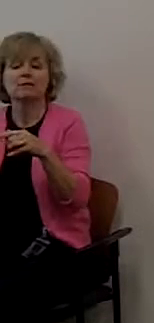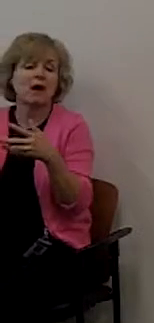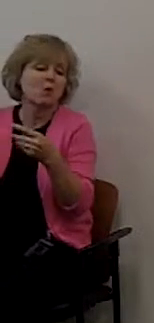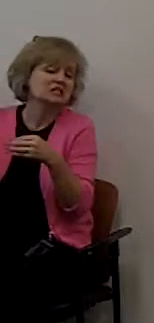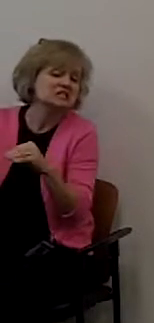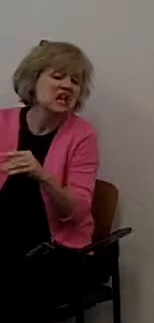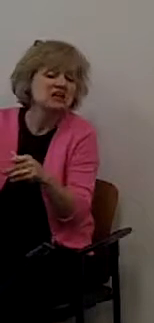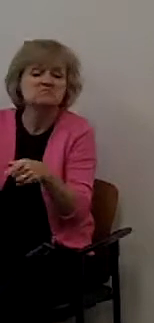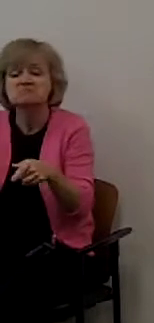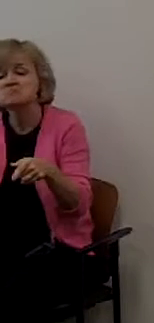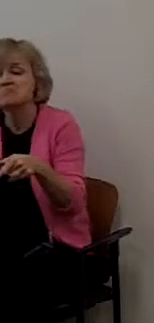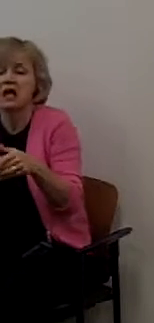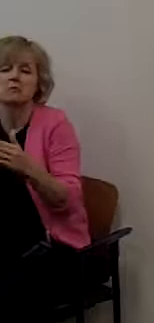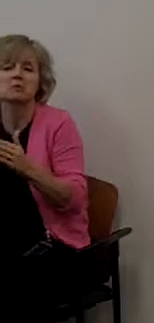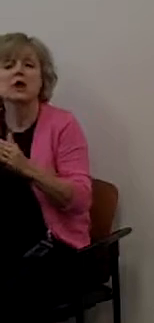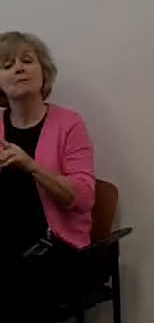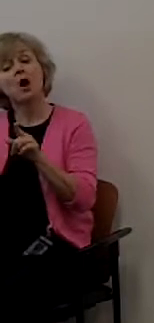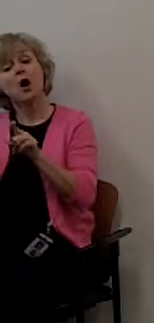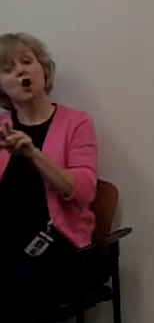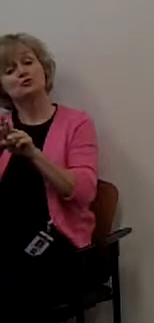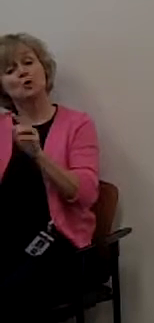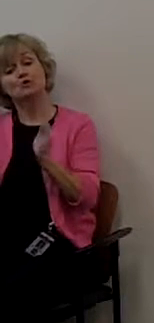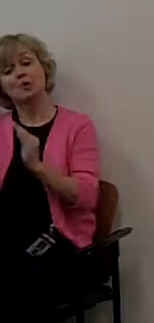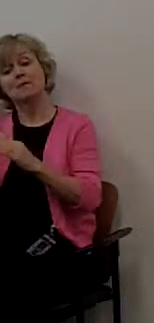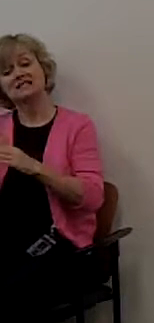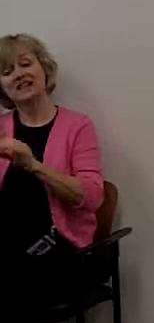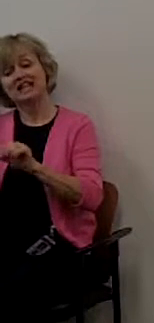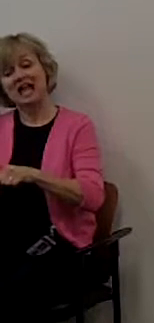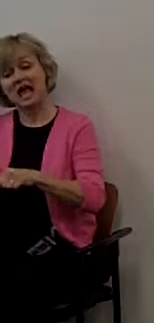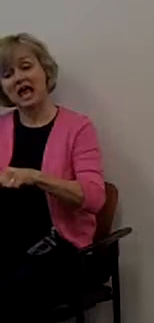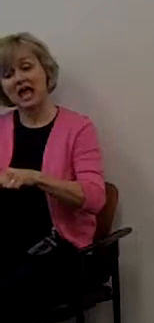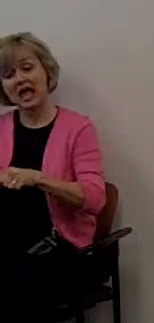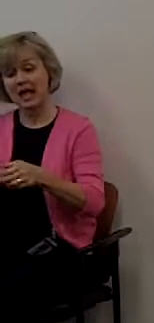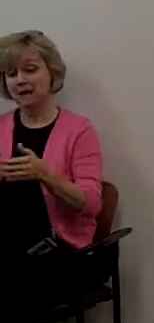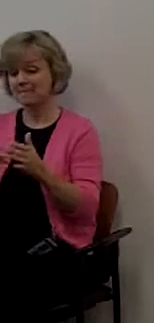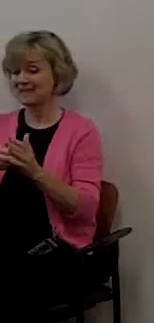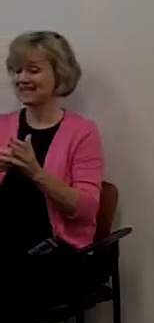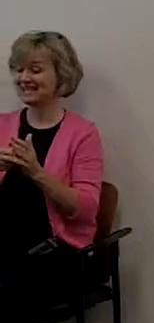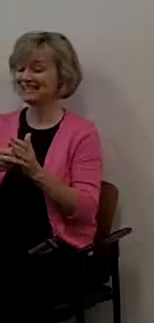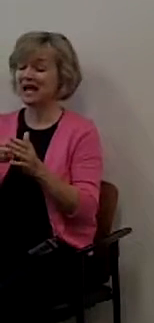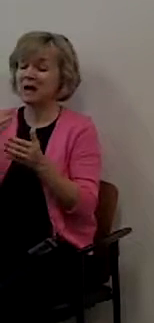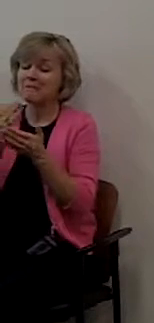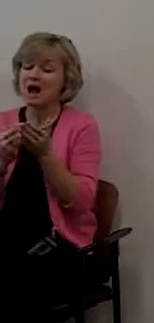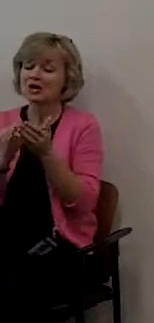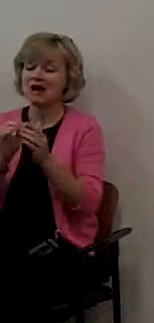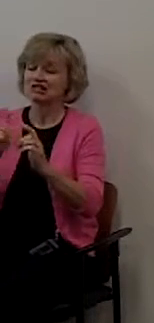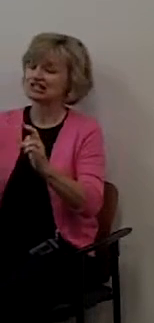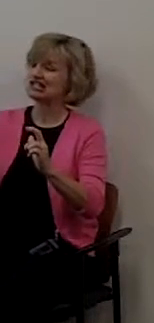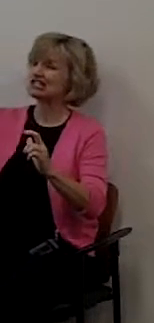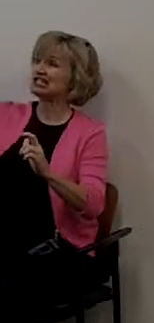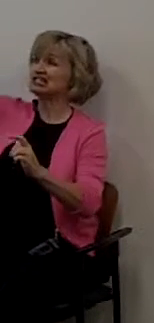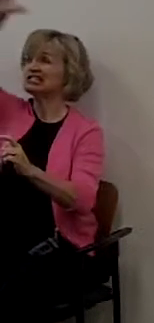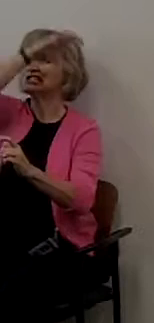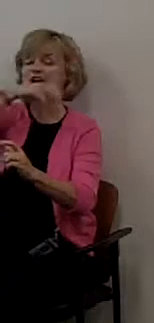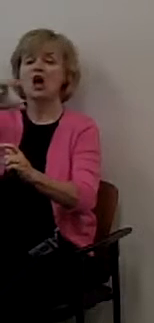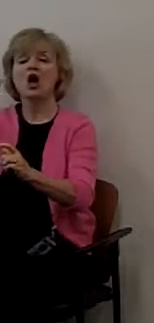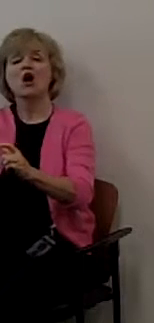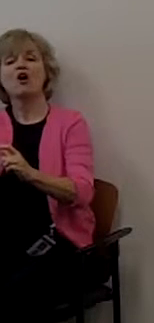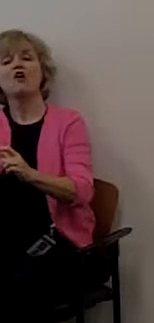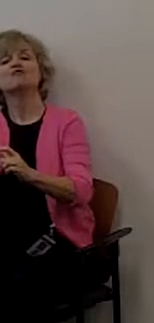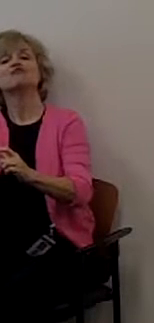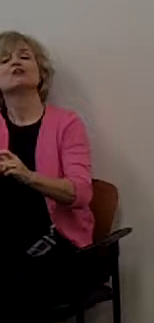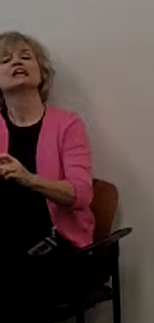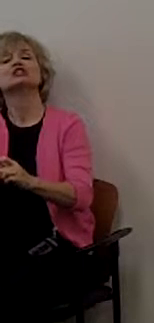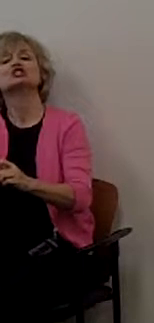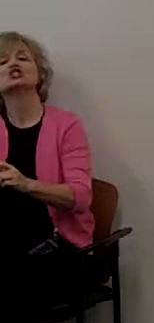businesses. But a small business can also be defined as somewhere that is owned by a franchise. So like Dairy Queen in town here